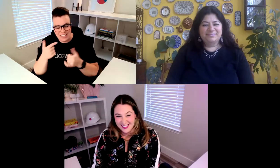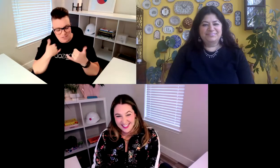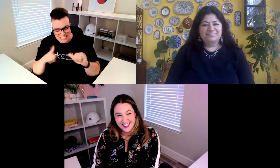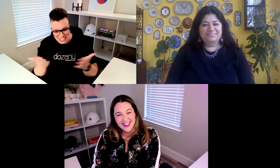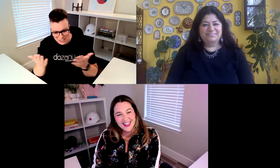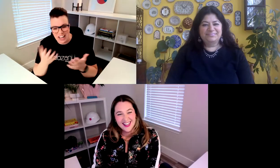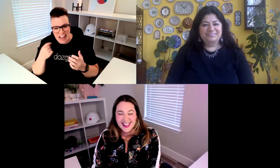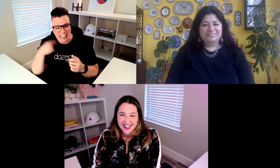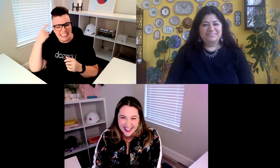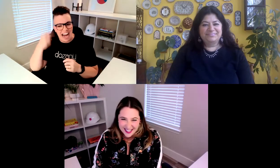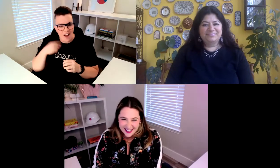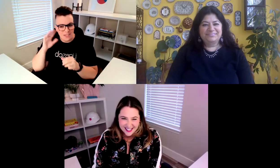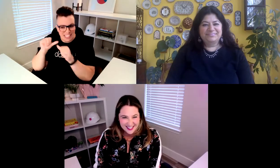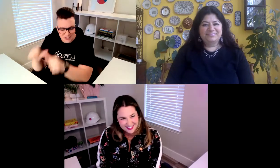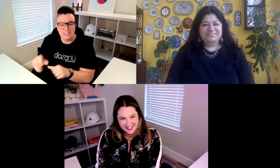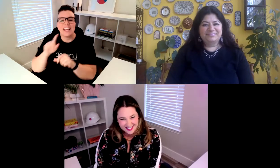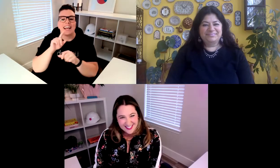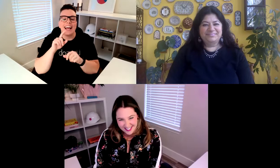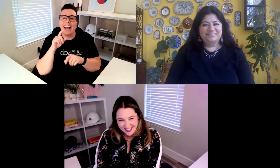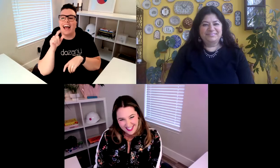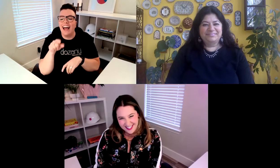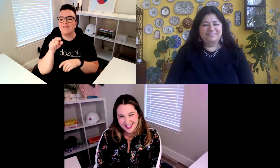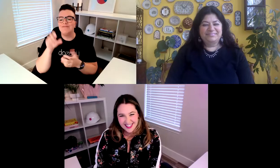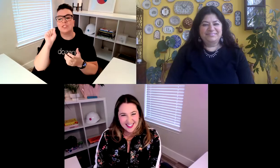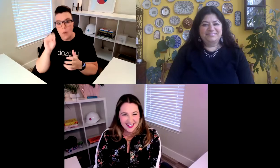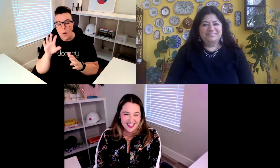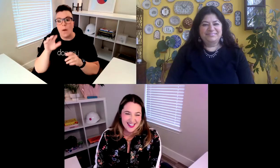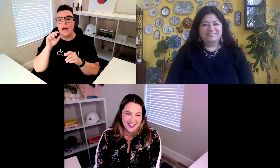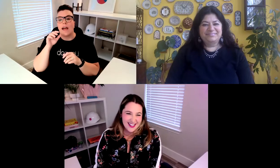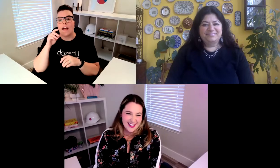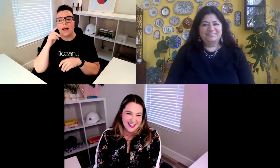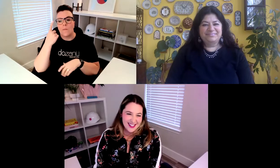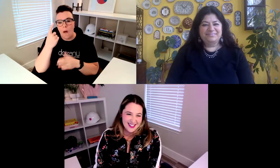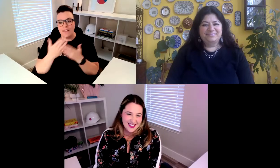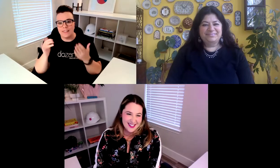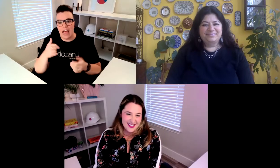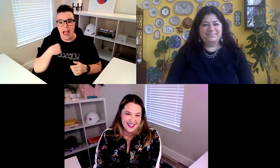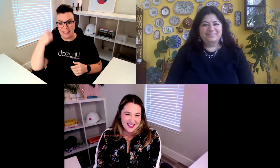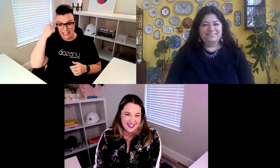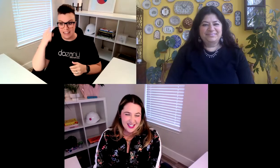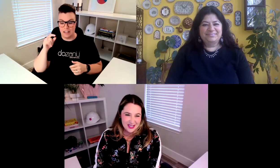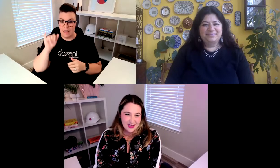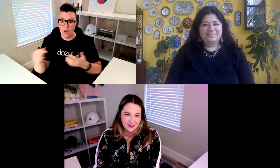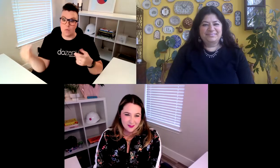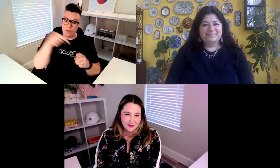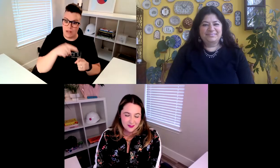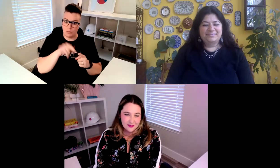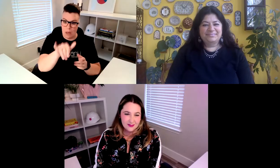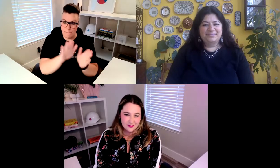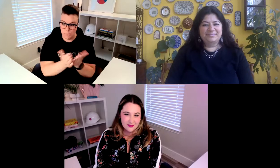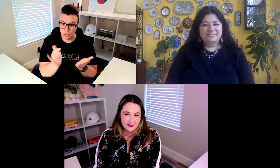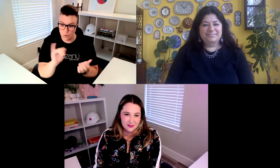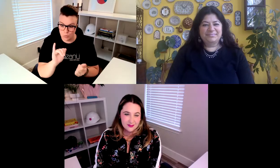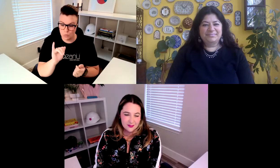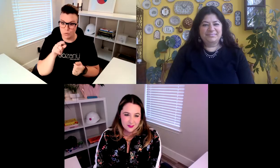isn't the path for me. But then 5 years later, here I am. And I held on and was steadfast. So one thing that I